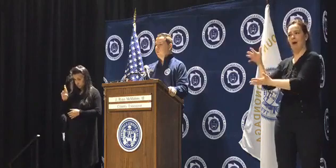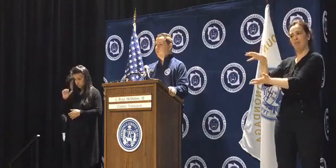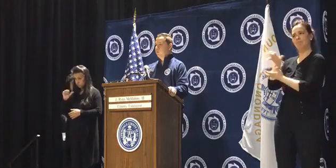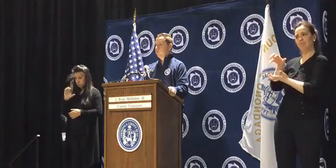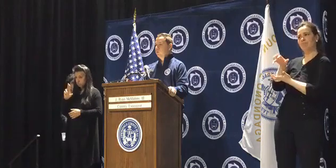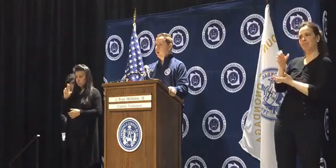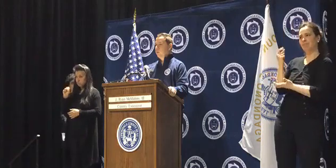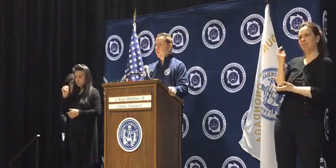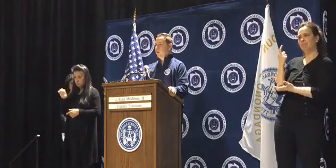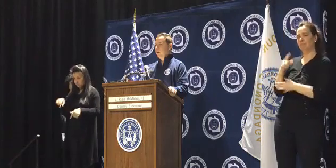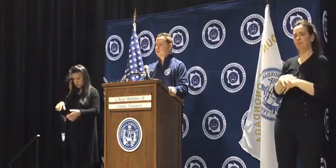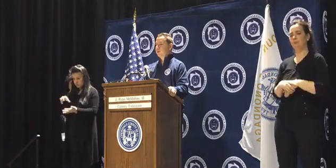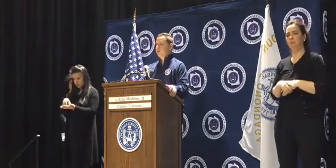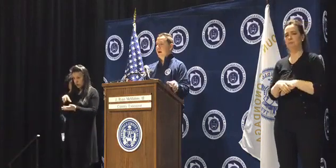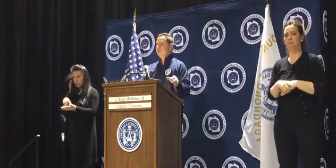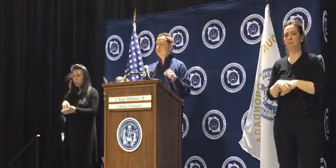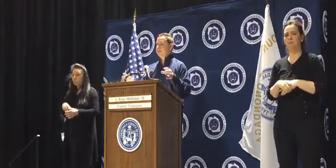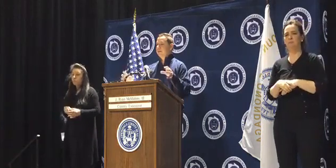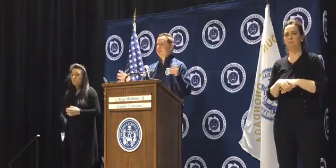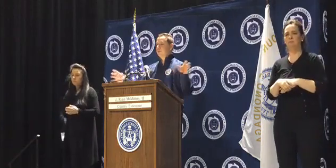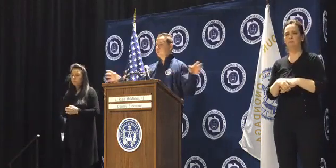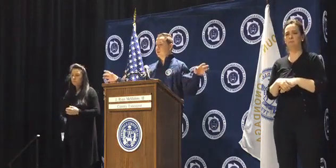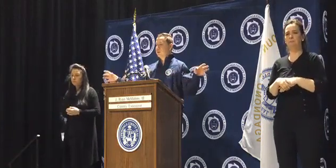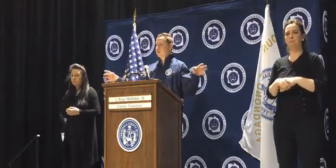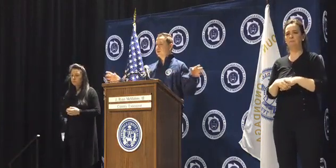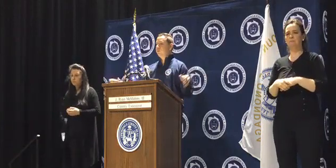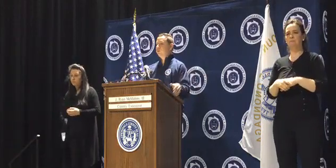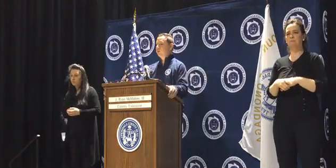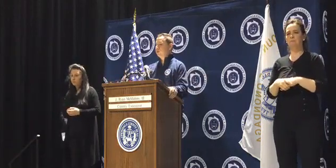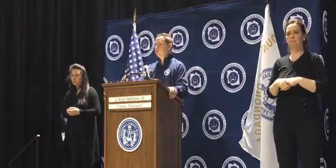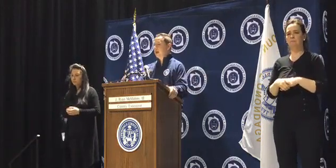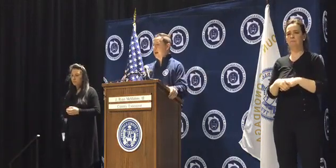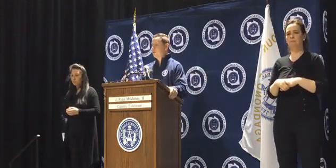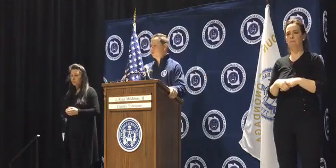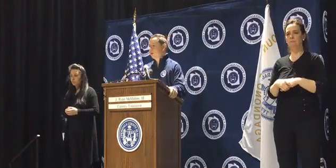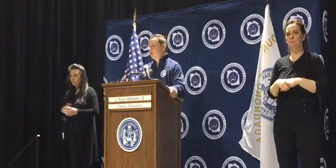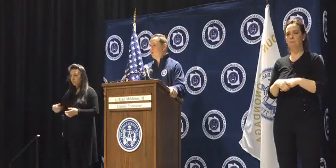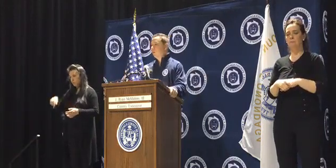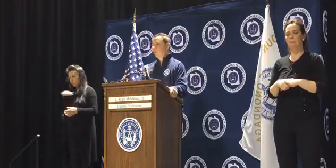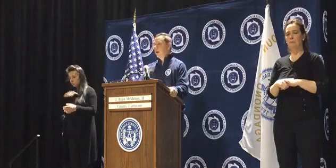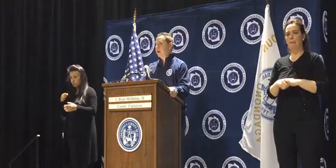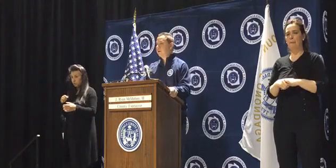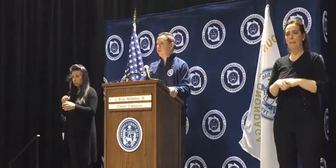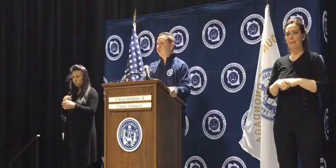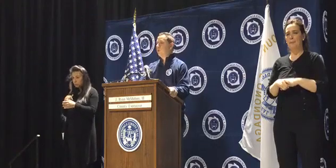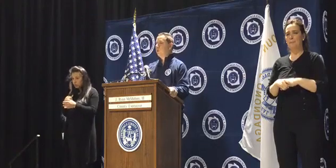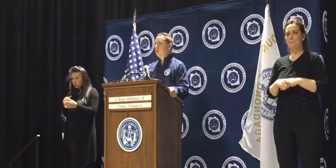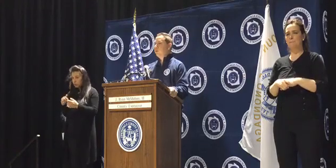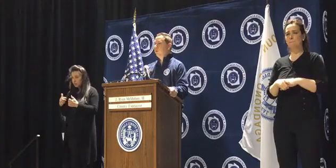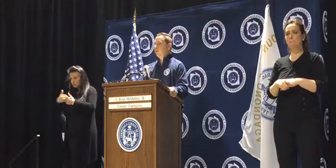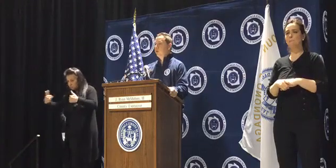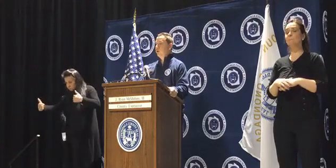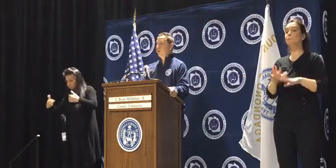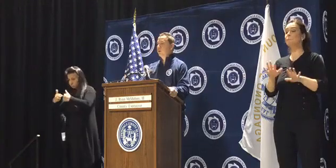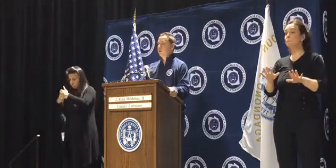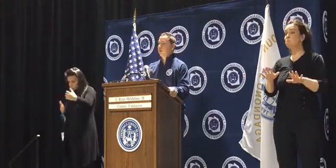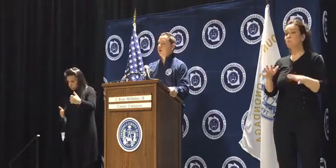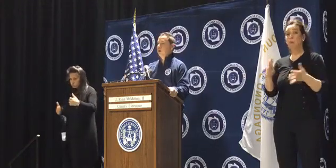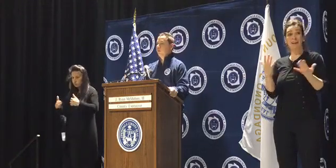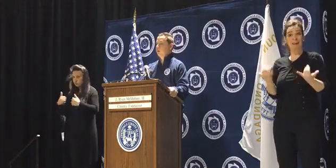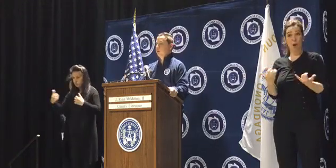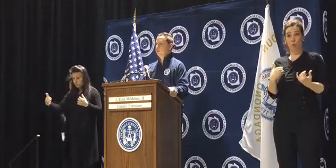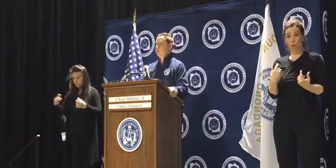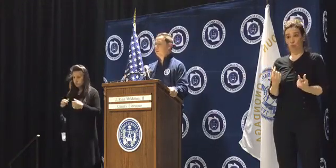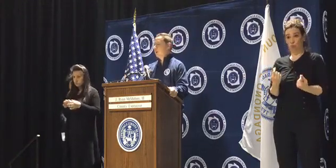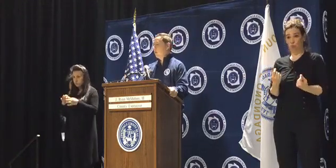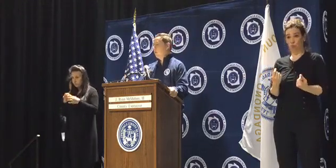We've done the necessary policies to social distance. If we think there's gaps, we'll react either at the local level or encourage,